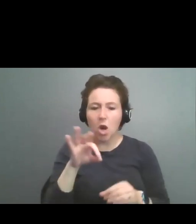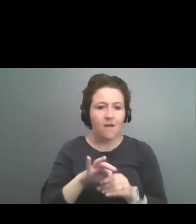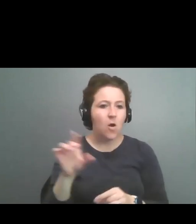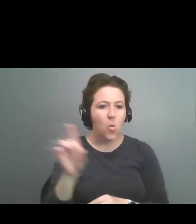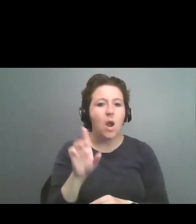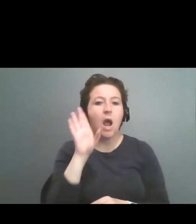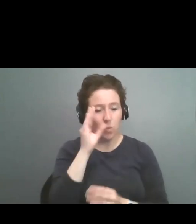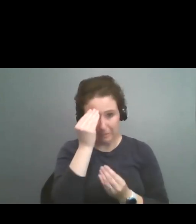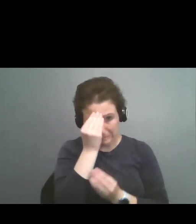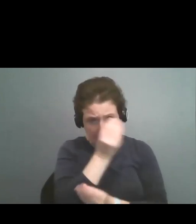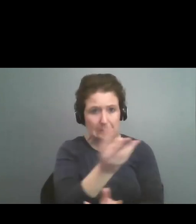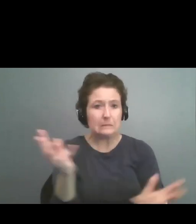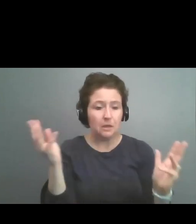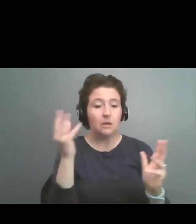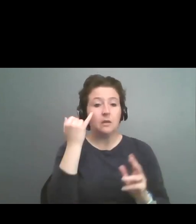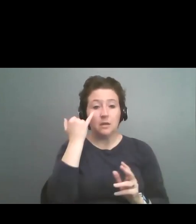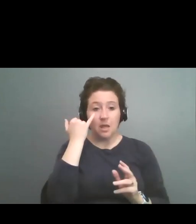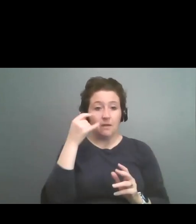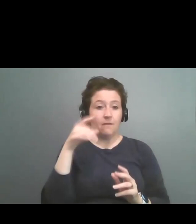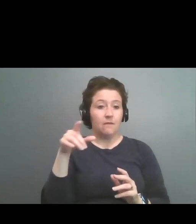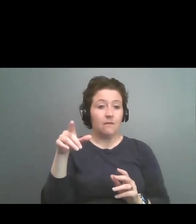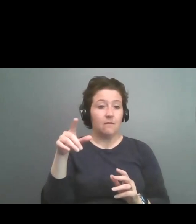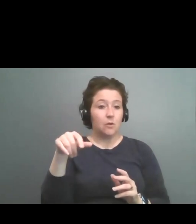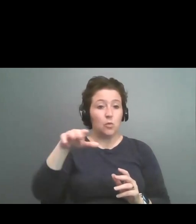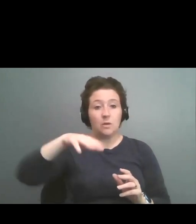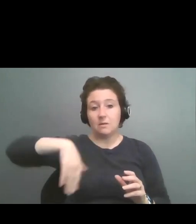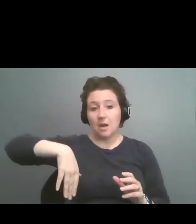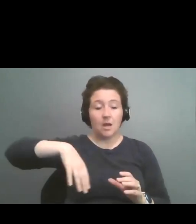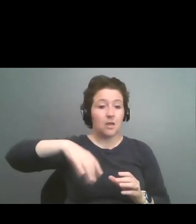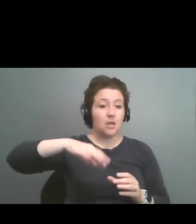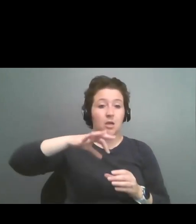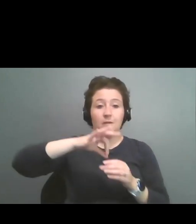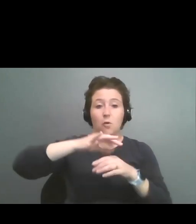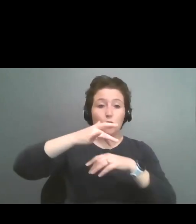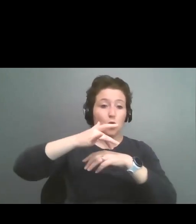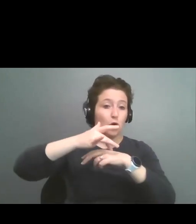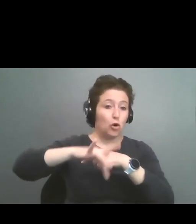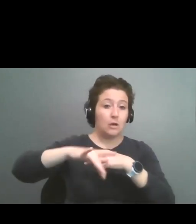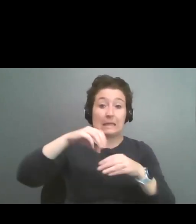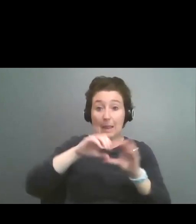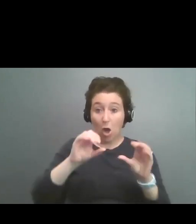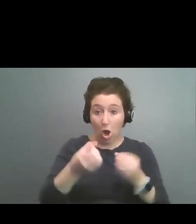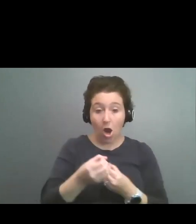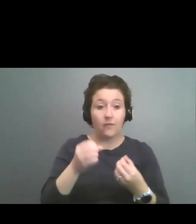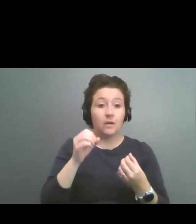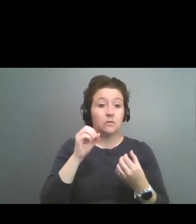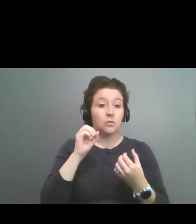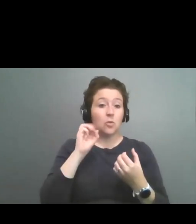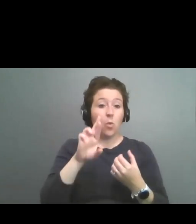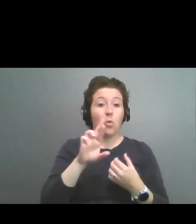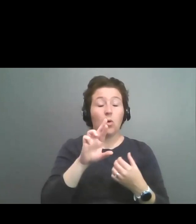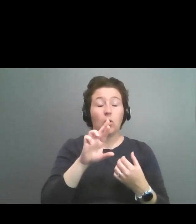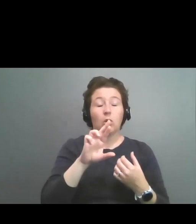to vote on Election Day if they have not taken that opportunity to vote either at our office or one of the early voting